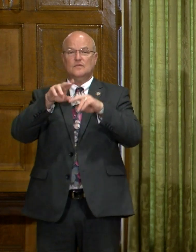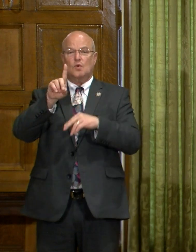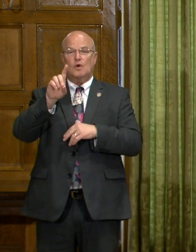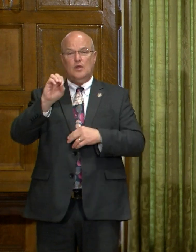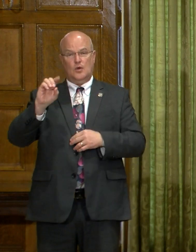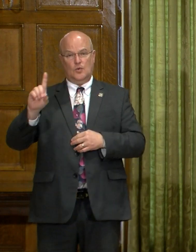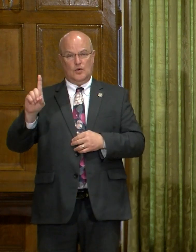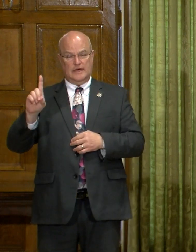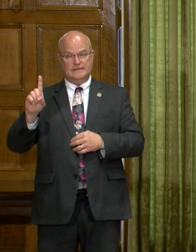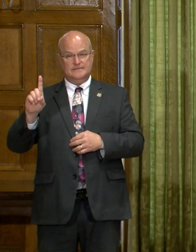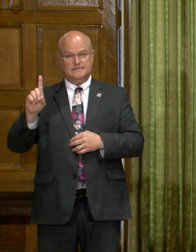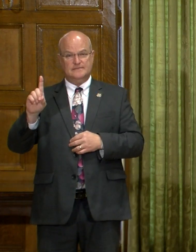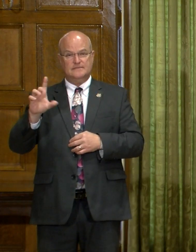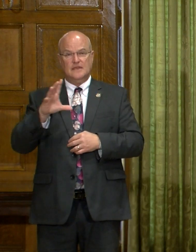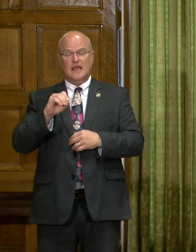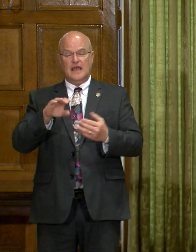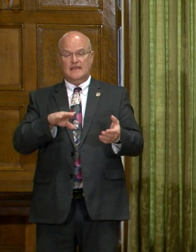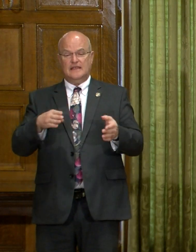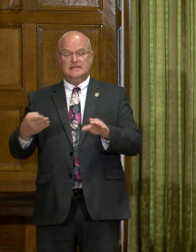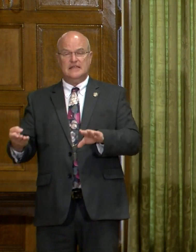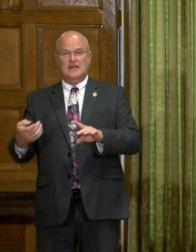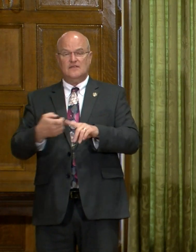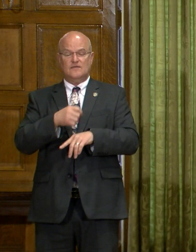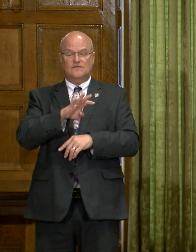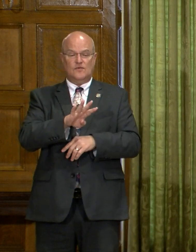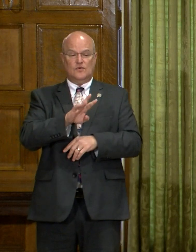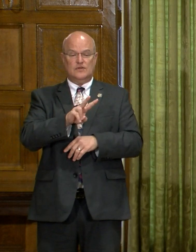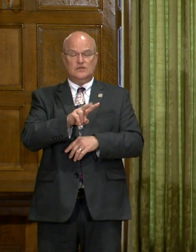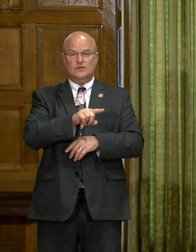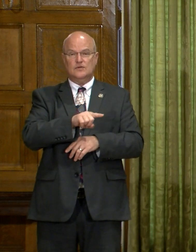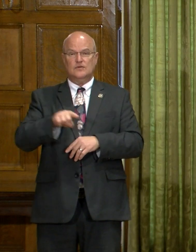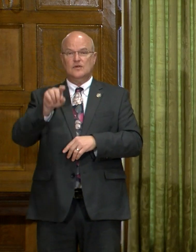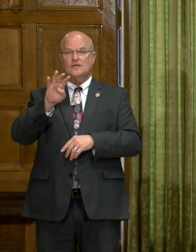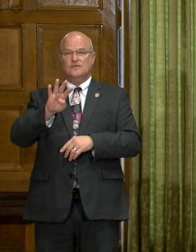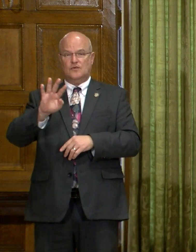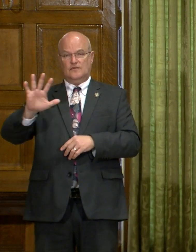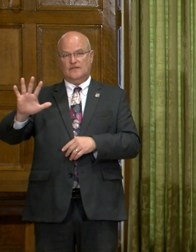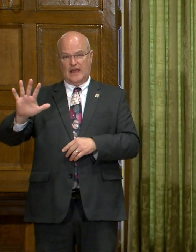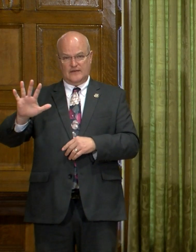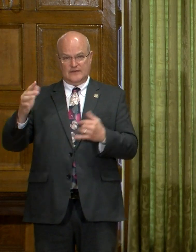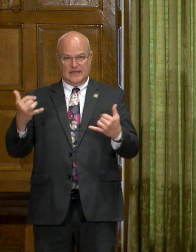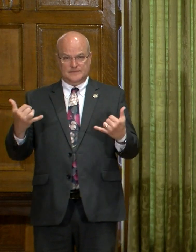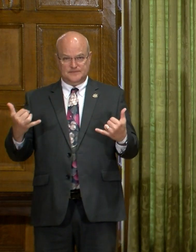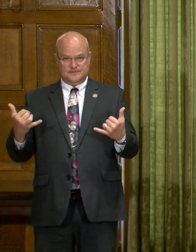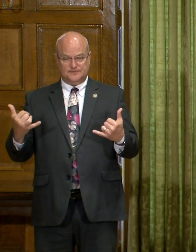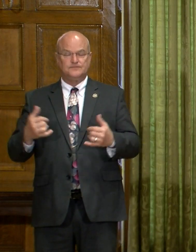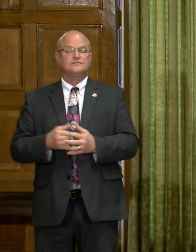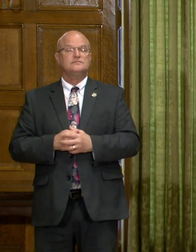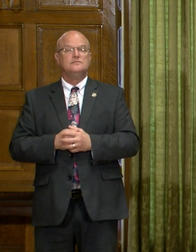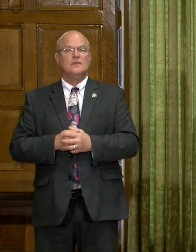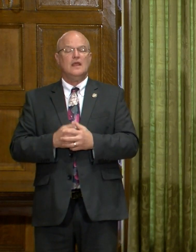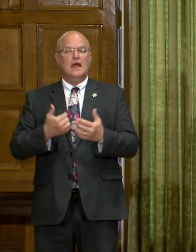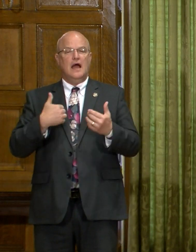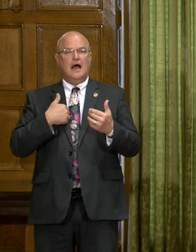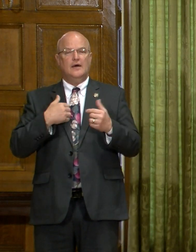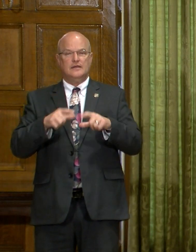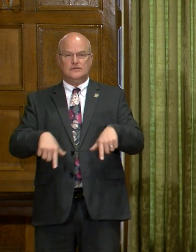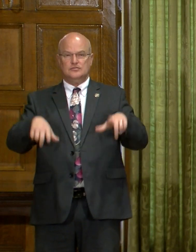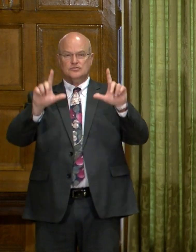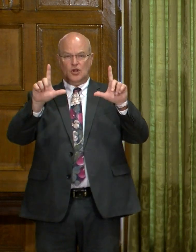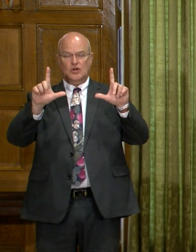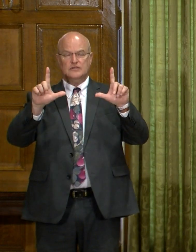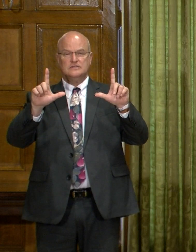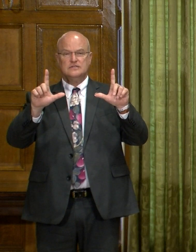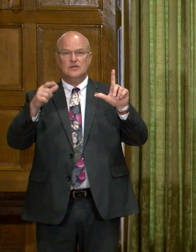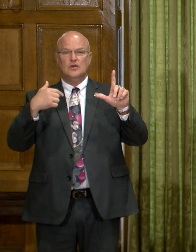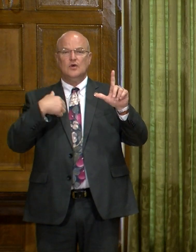101, and the deaths have gone from 42 to 45. Let me go to the charts,